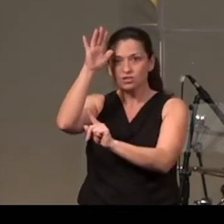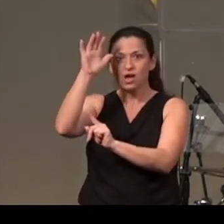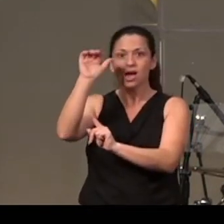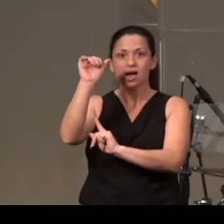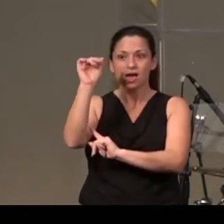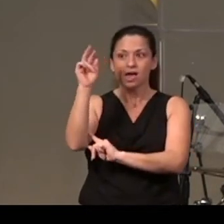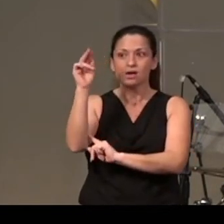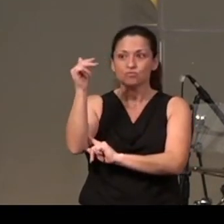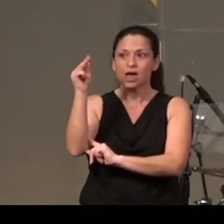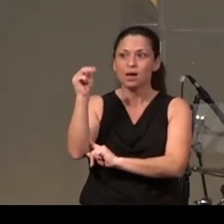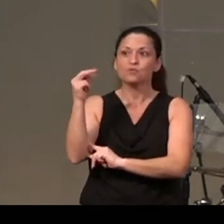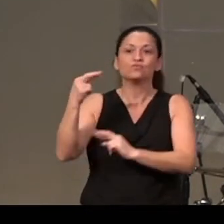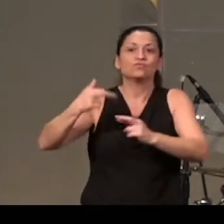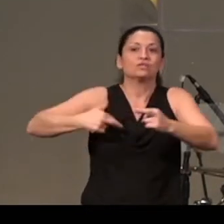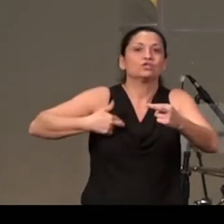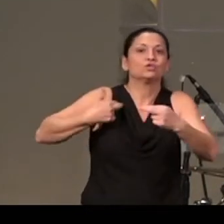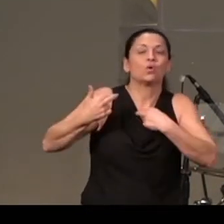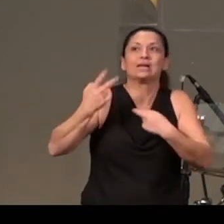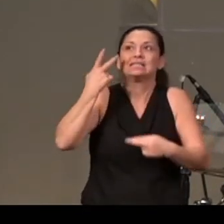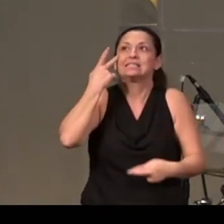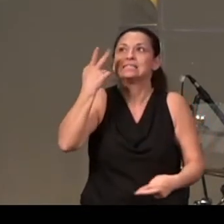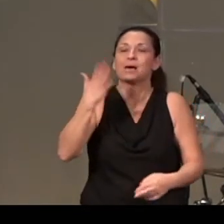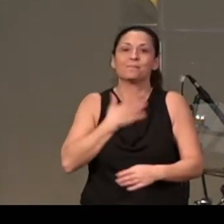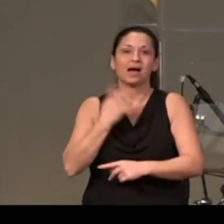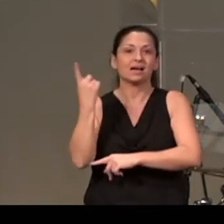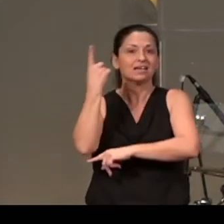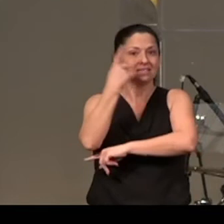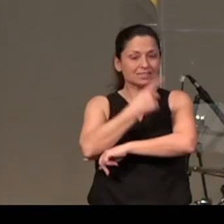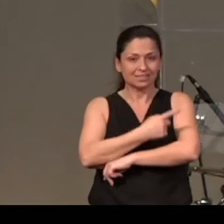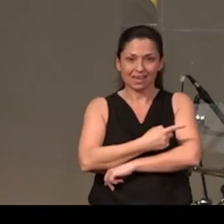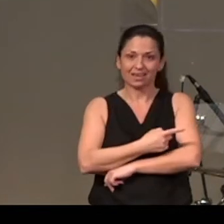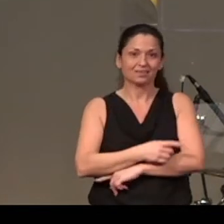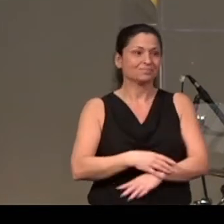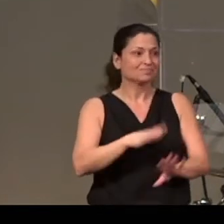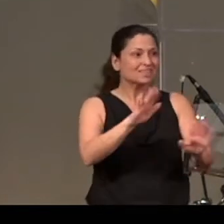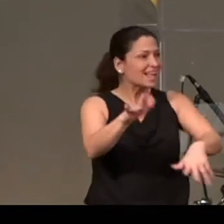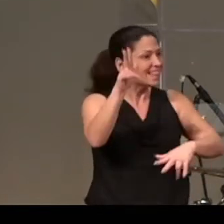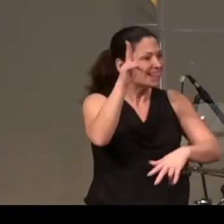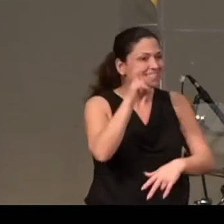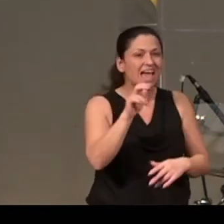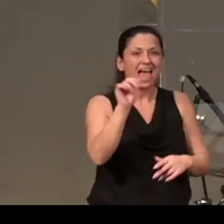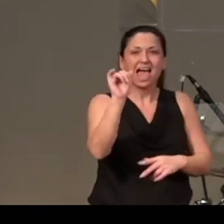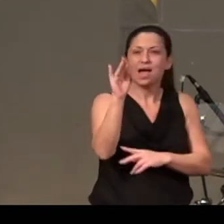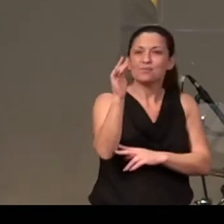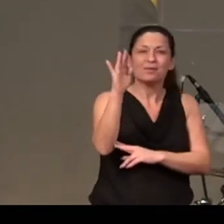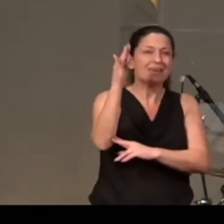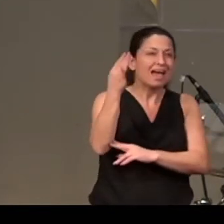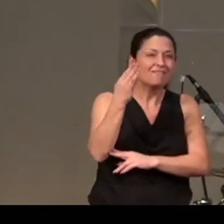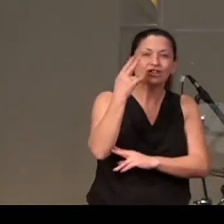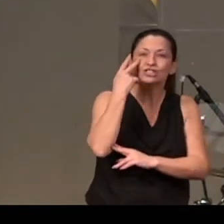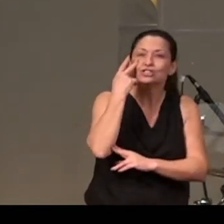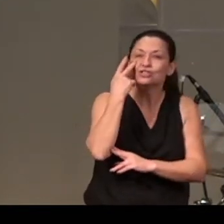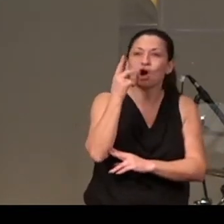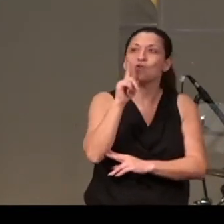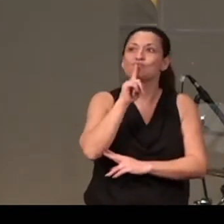my day, and he saw it and was glad. Listen, Abraham never saw it. He saw it from a